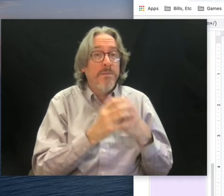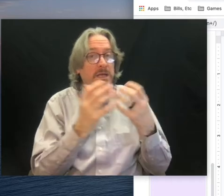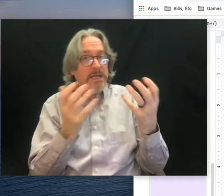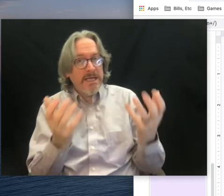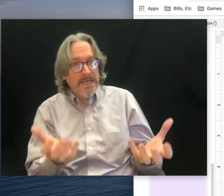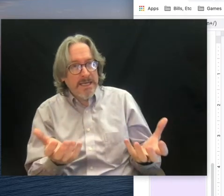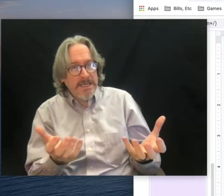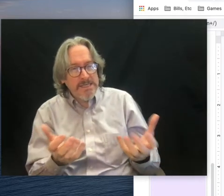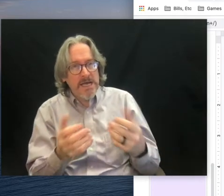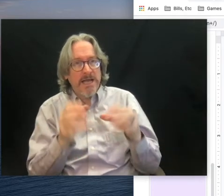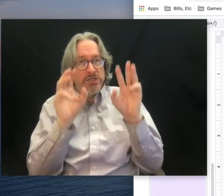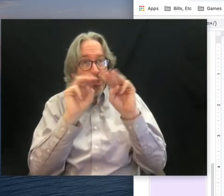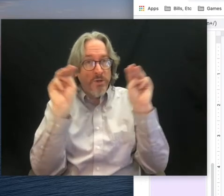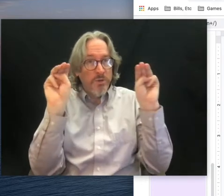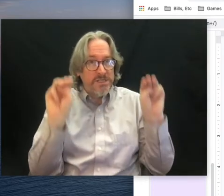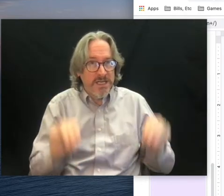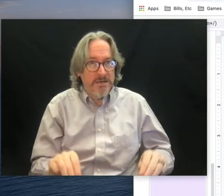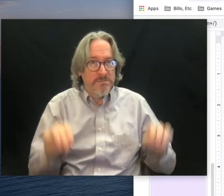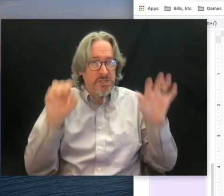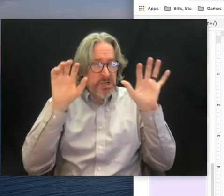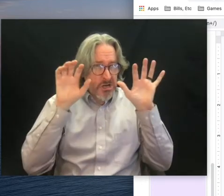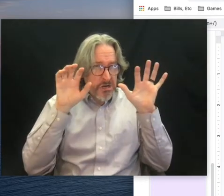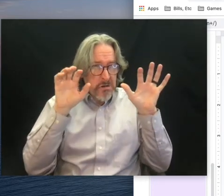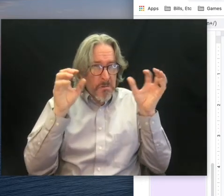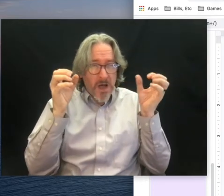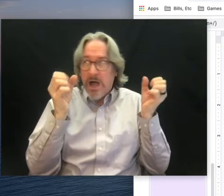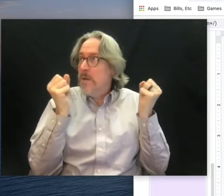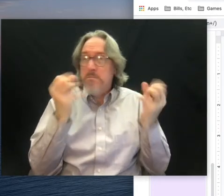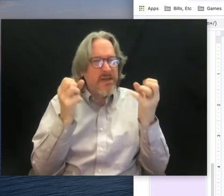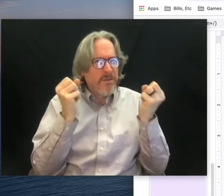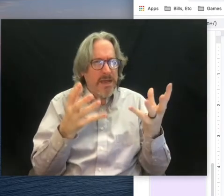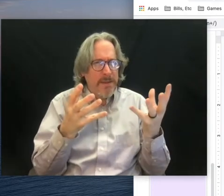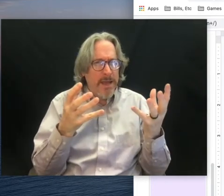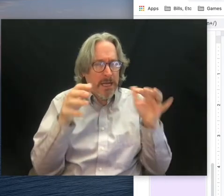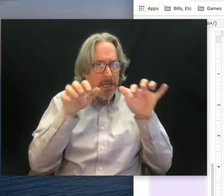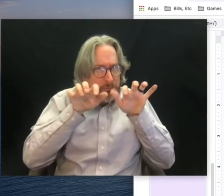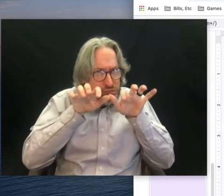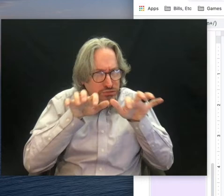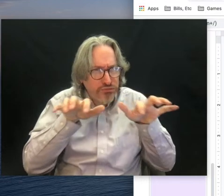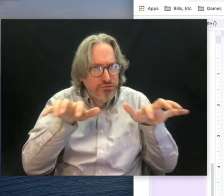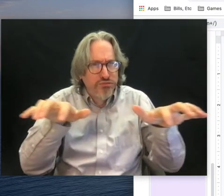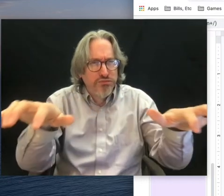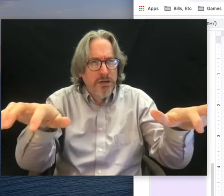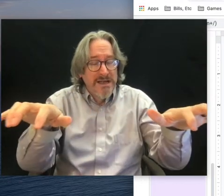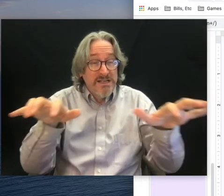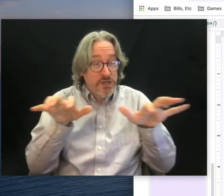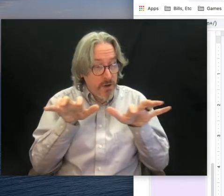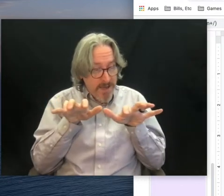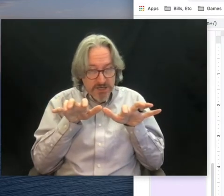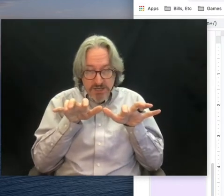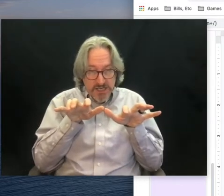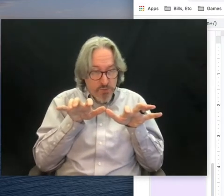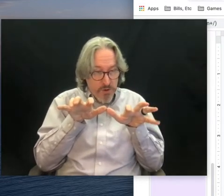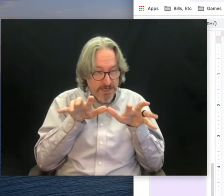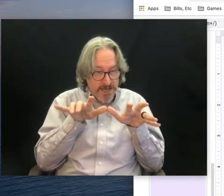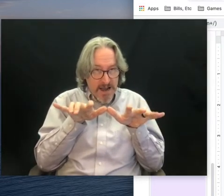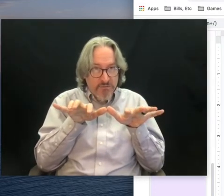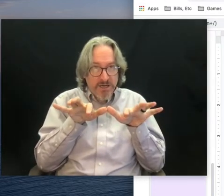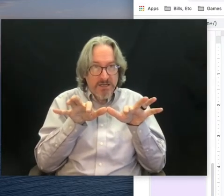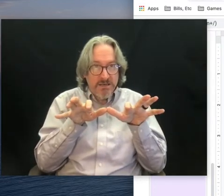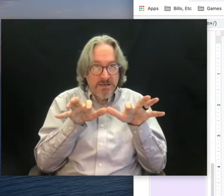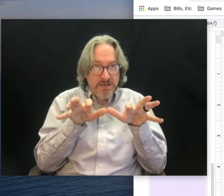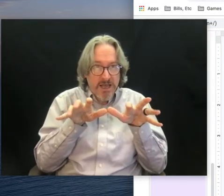Okay. He signs museums, I think many. So imagine that he's pointing